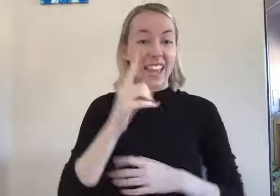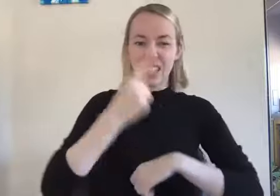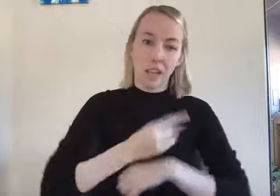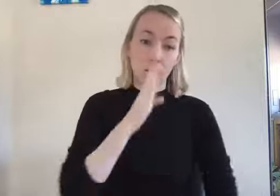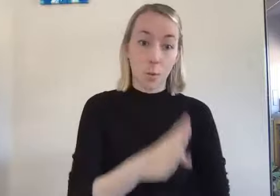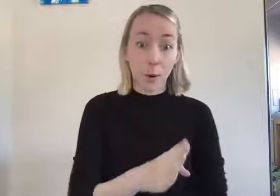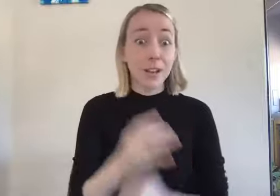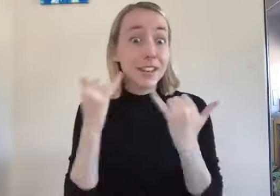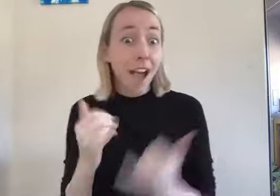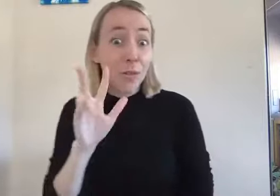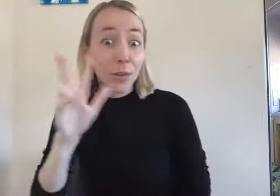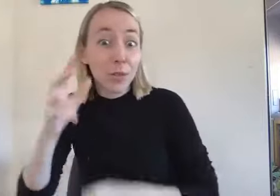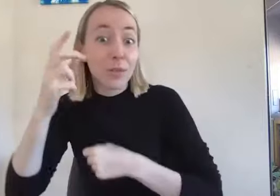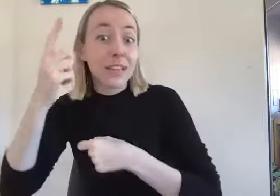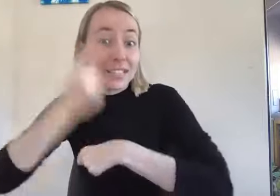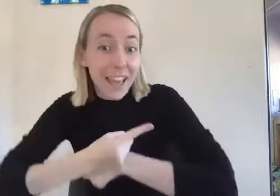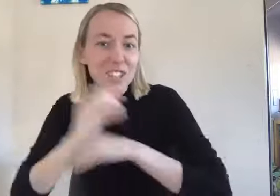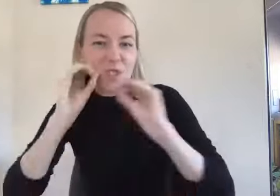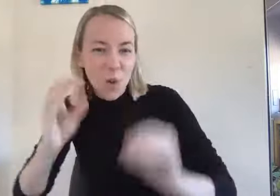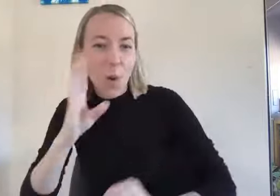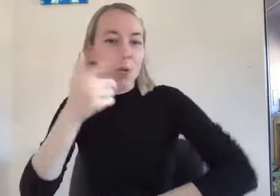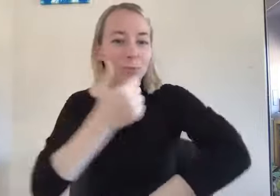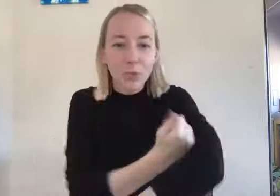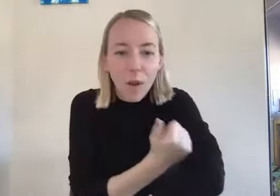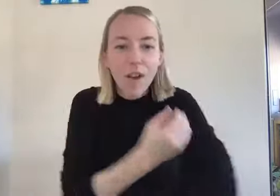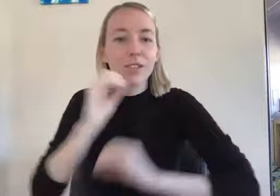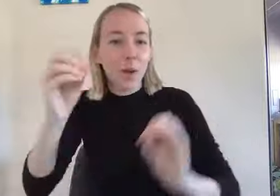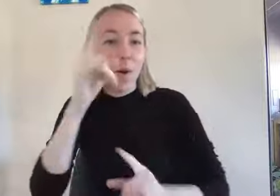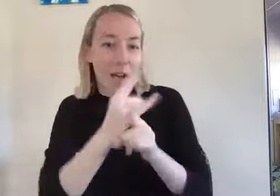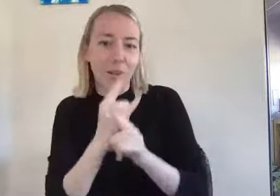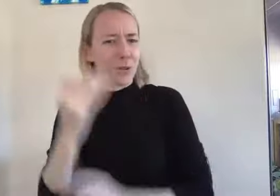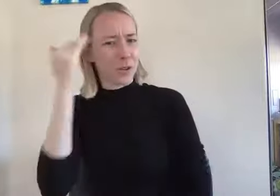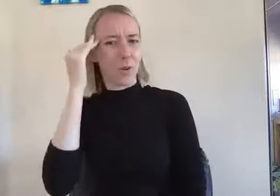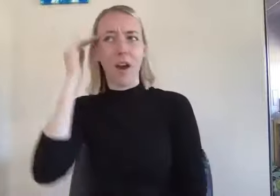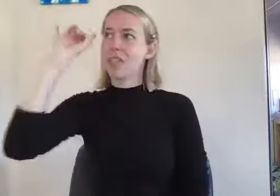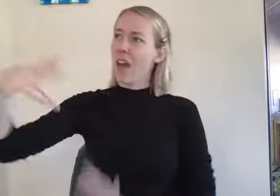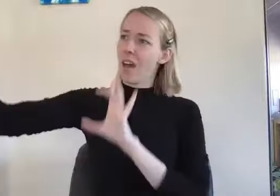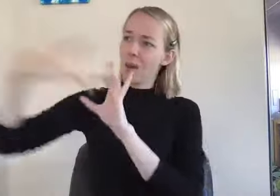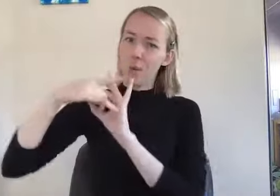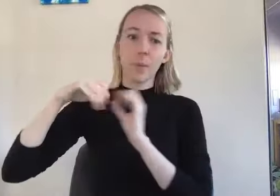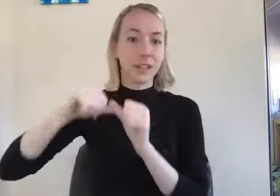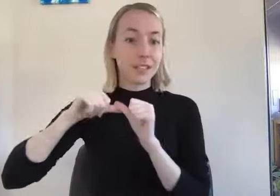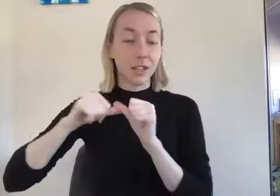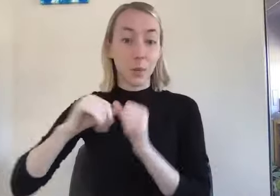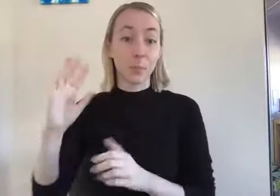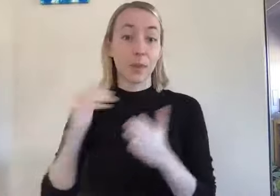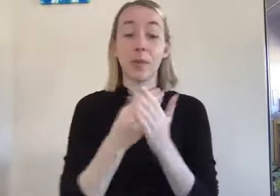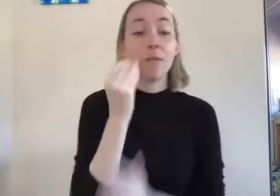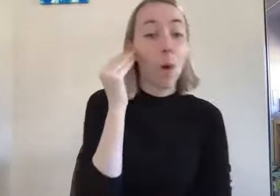had 33 days, no drugs, no alcohol at all. And so I knew to keep that up. And that's what I did. I got back